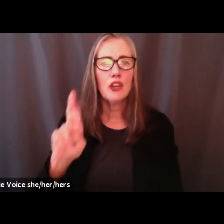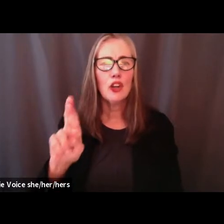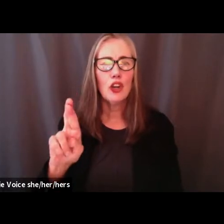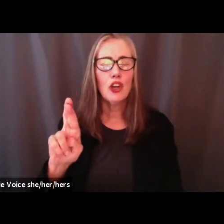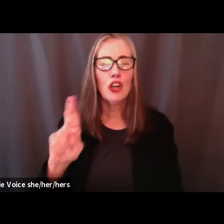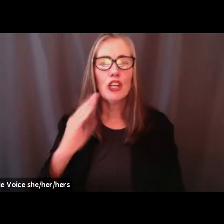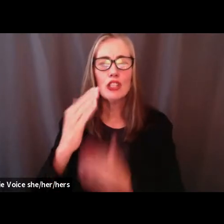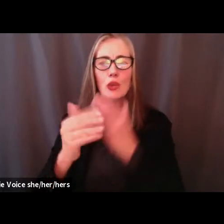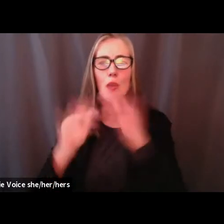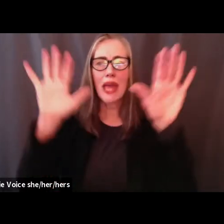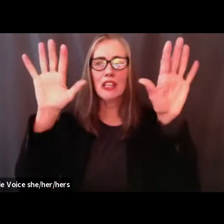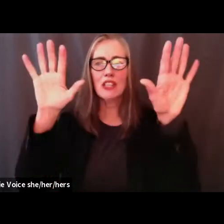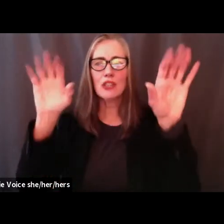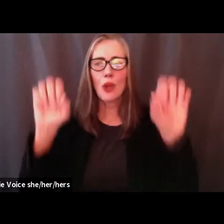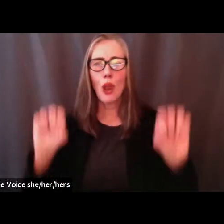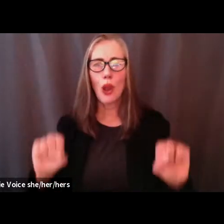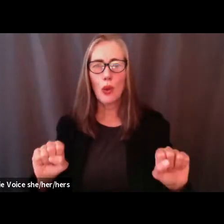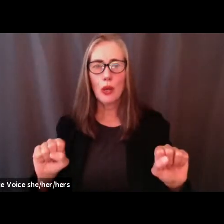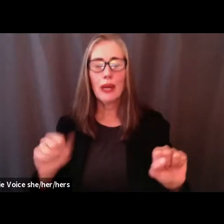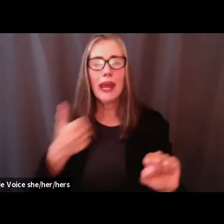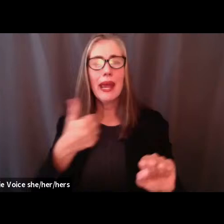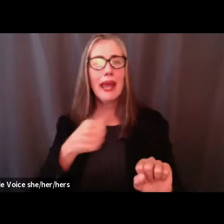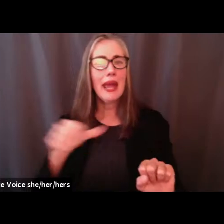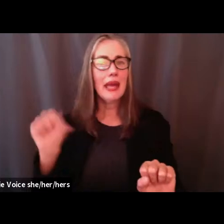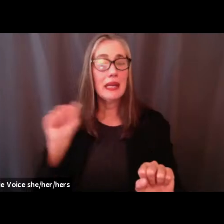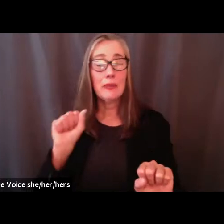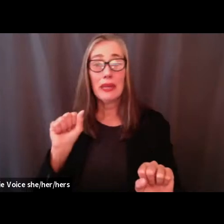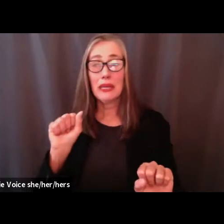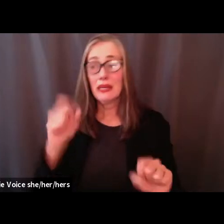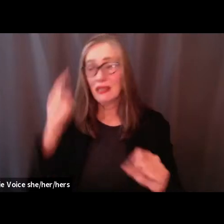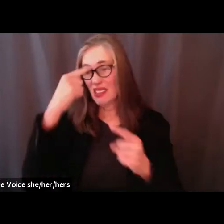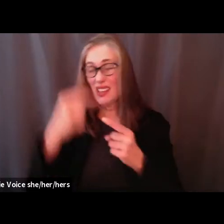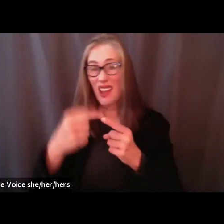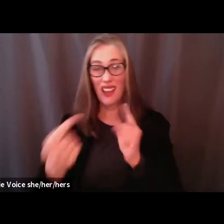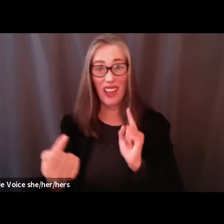Are there any speakers against the amendment?